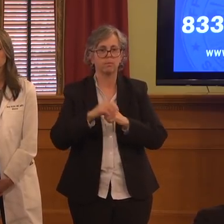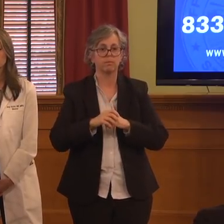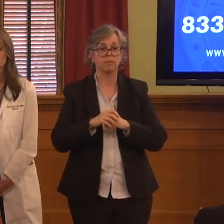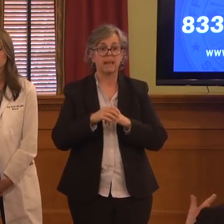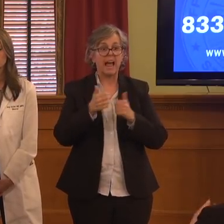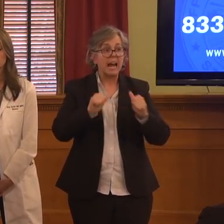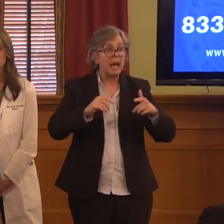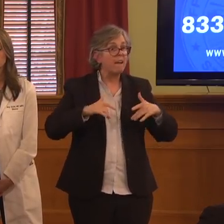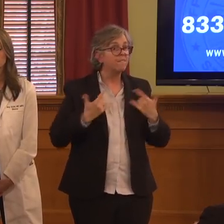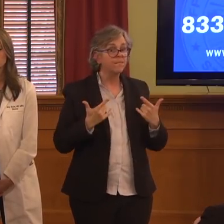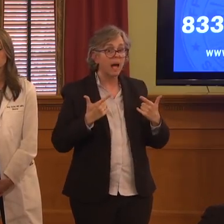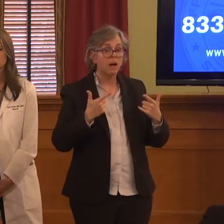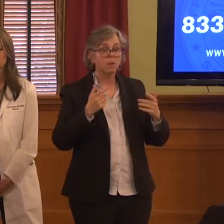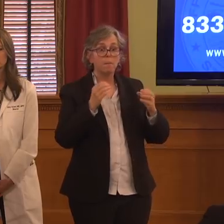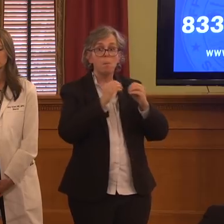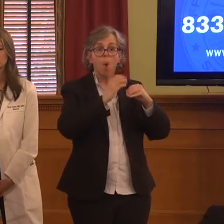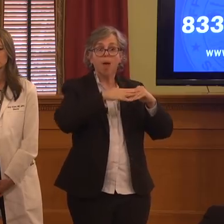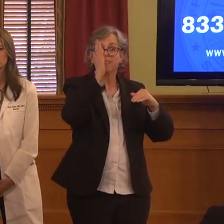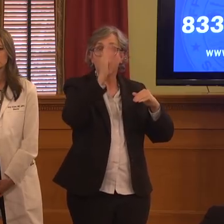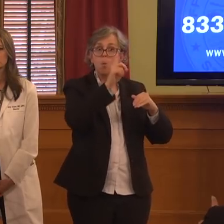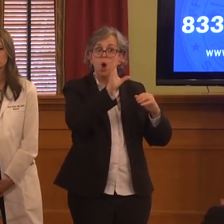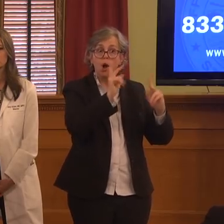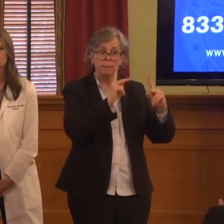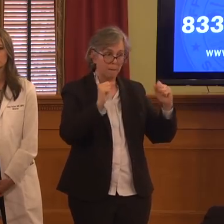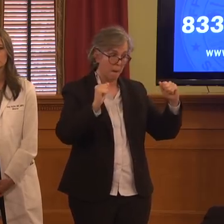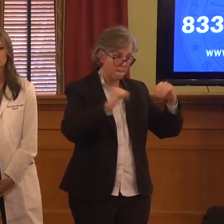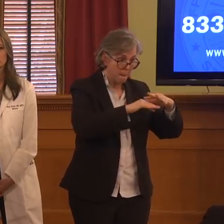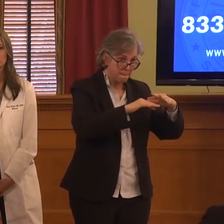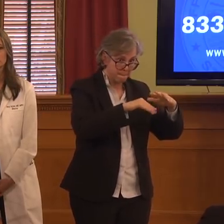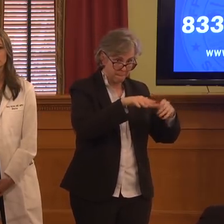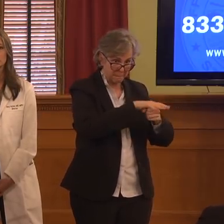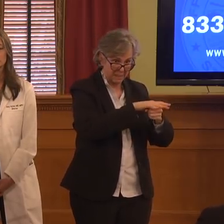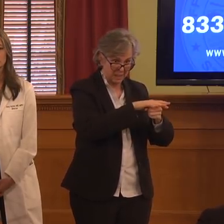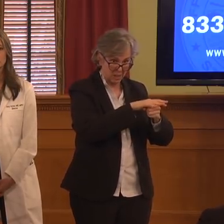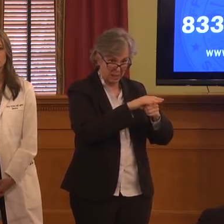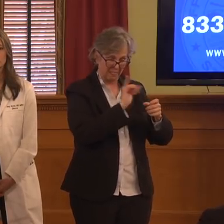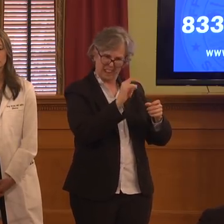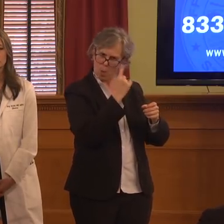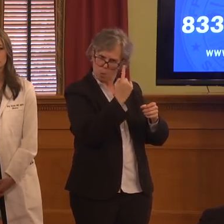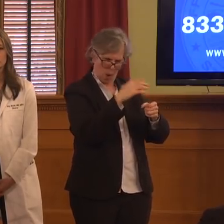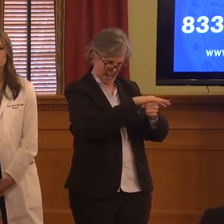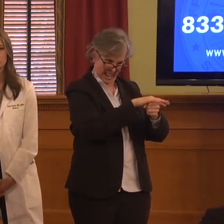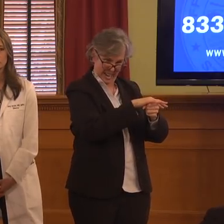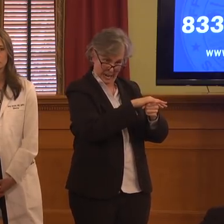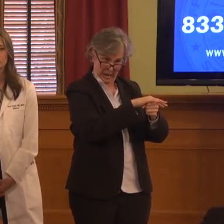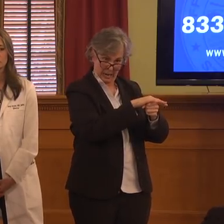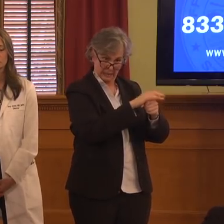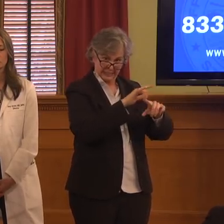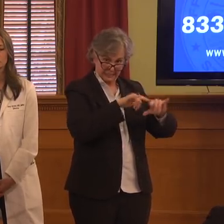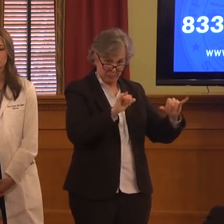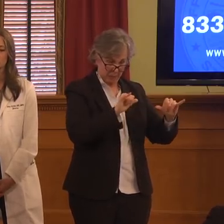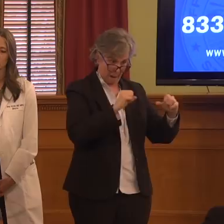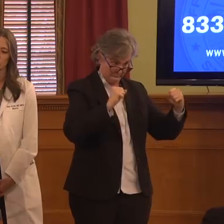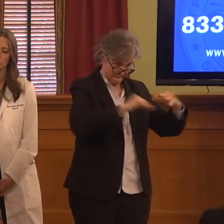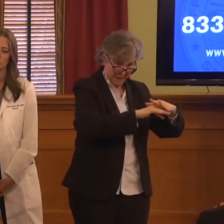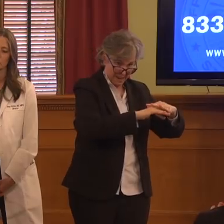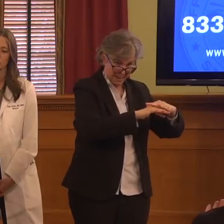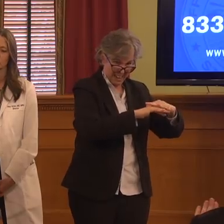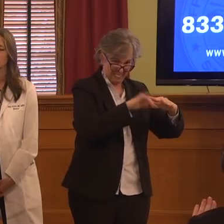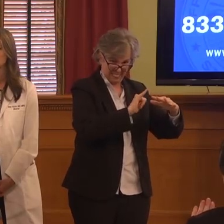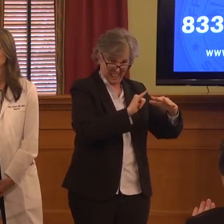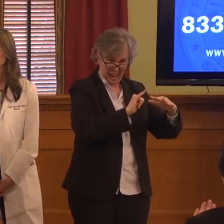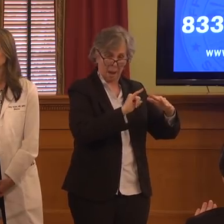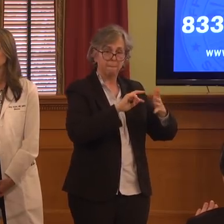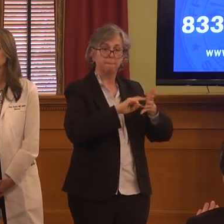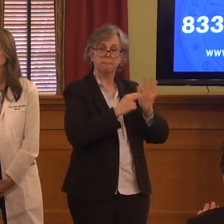convening that brings together 100 or more persons in a single room or single space at the same time, such as an auditorium, a stadium,